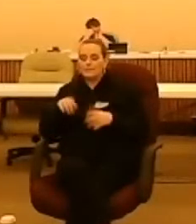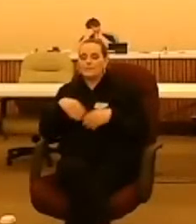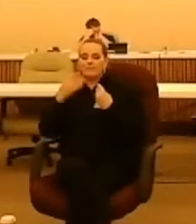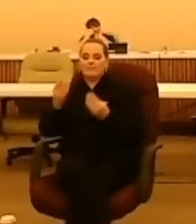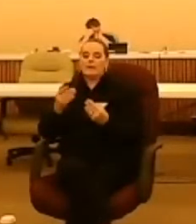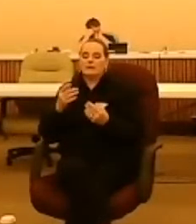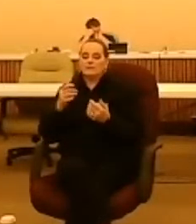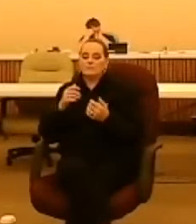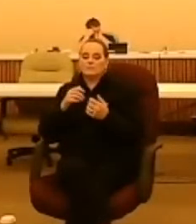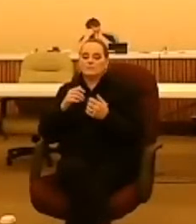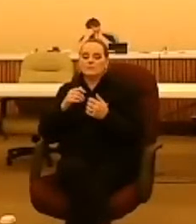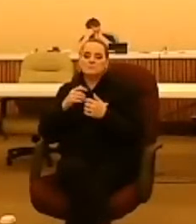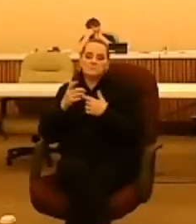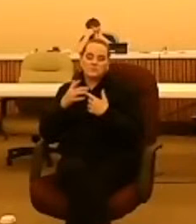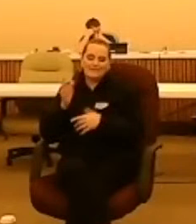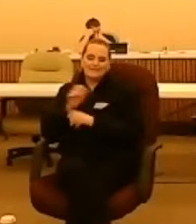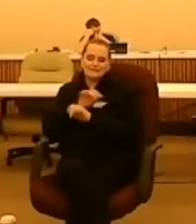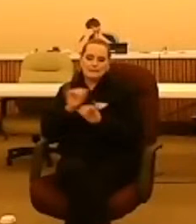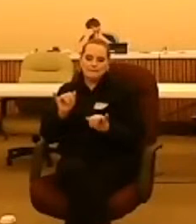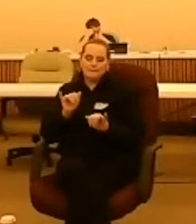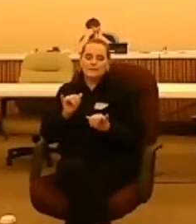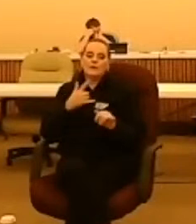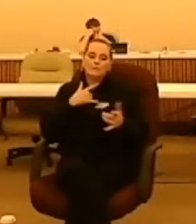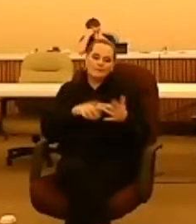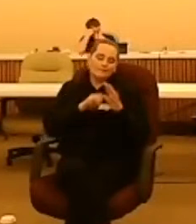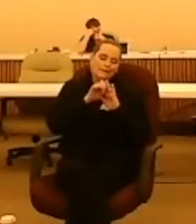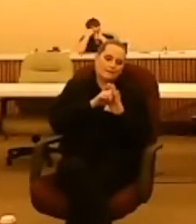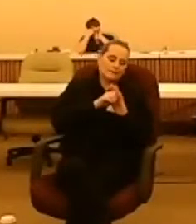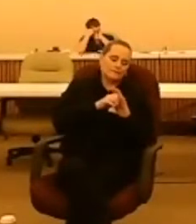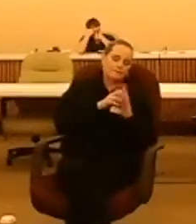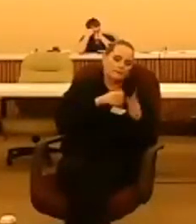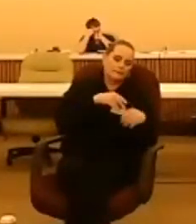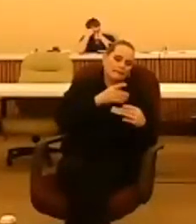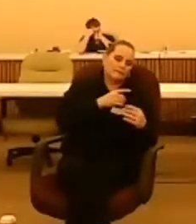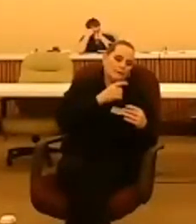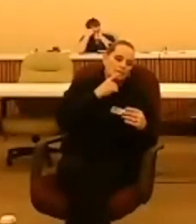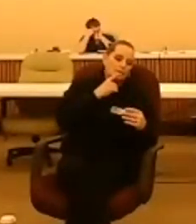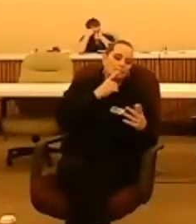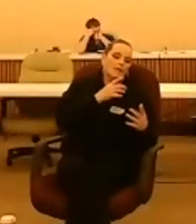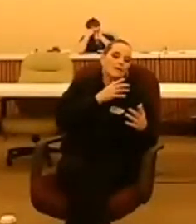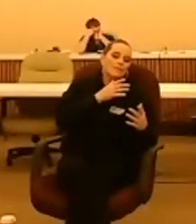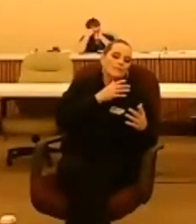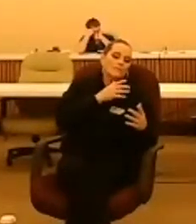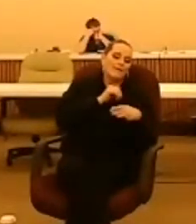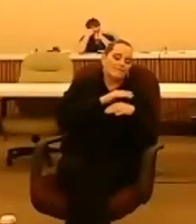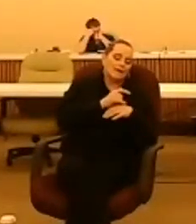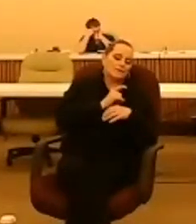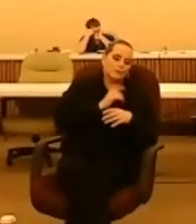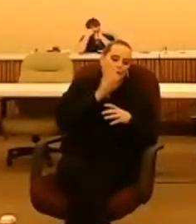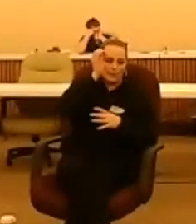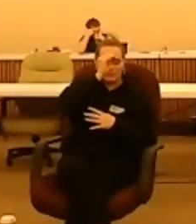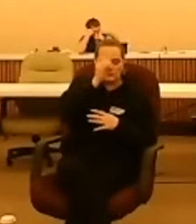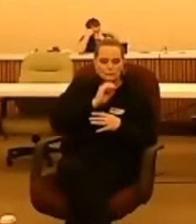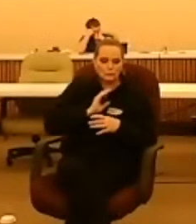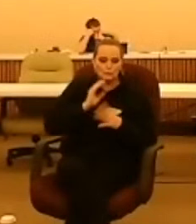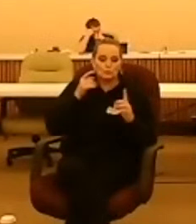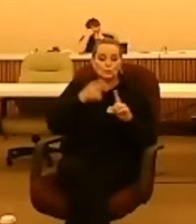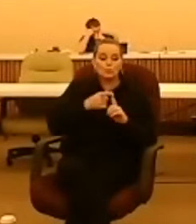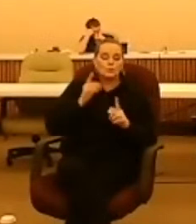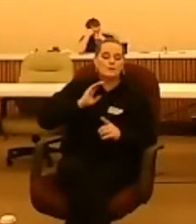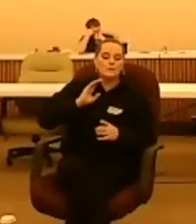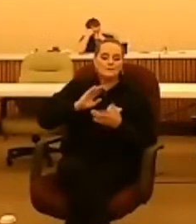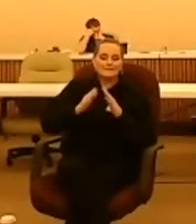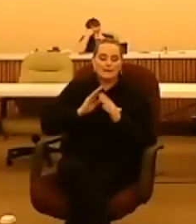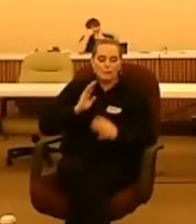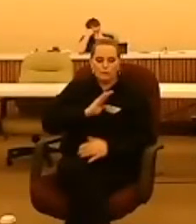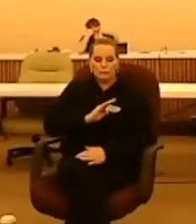of the same. Like, for example, the ethics board rendered an advisory opinion to the town board for further action. So there is